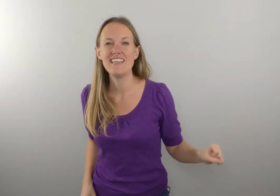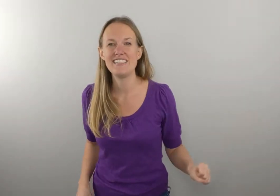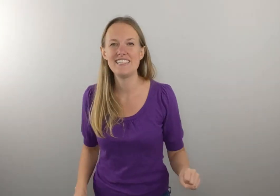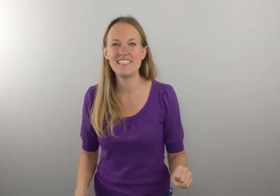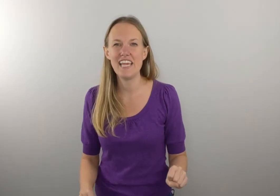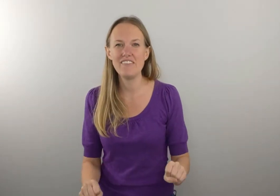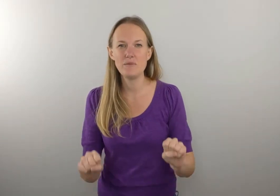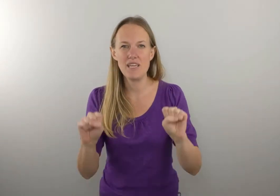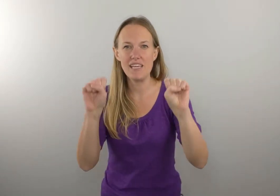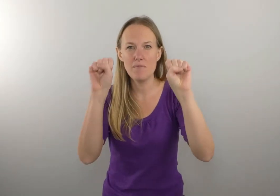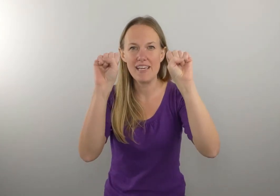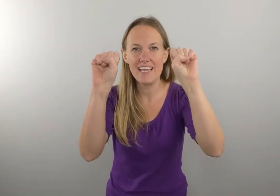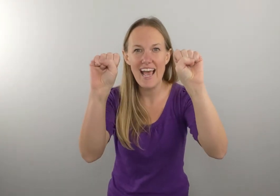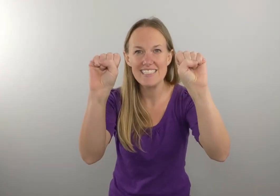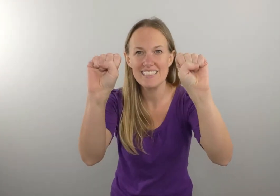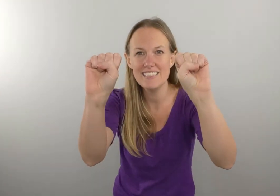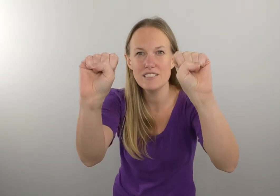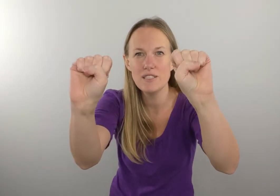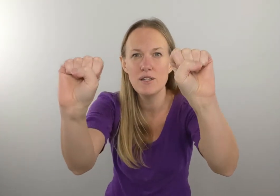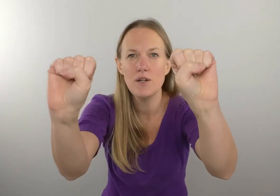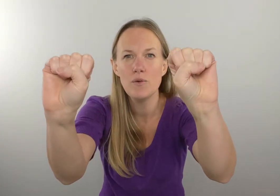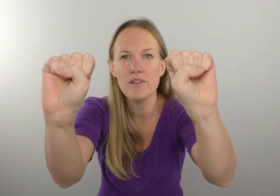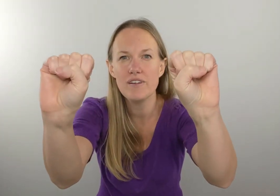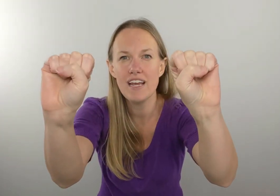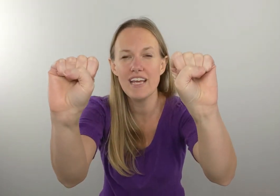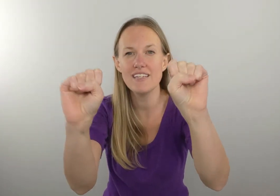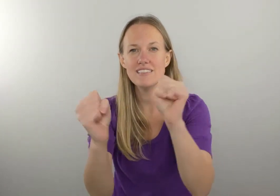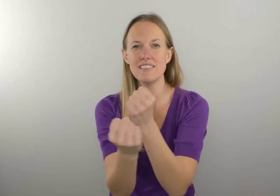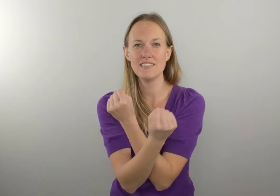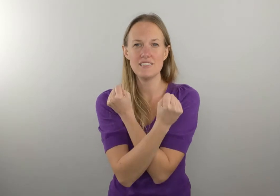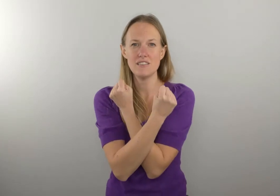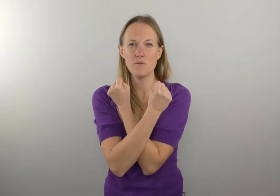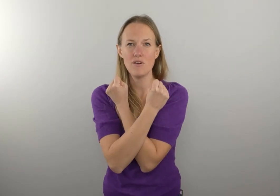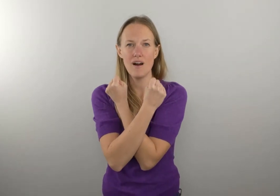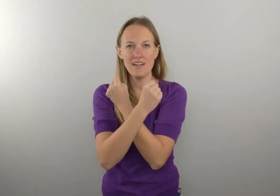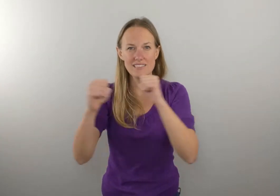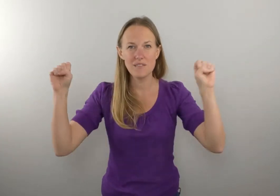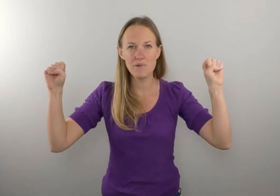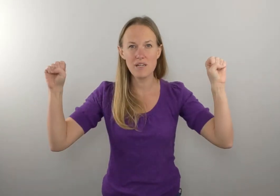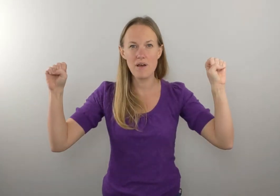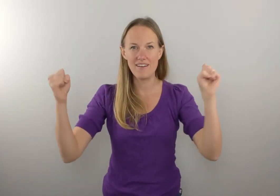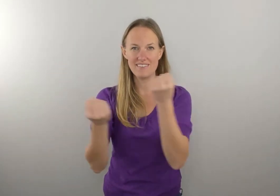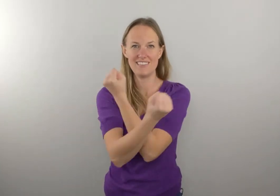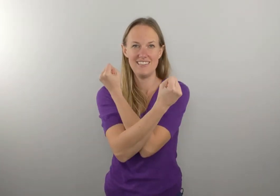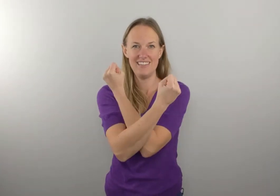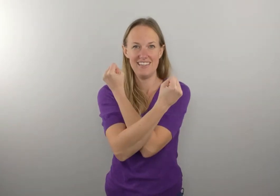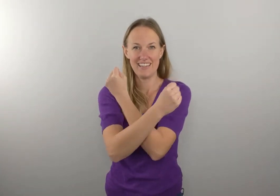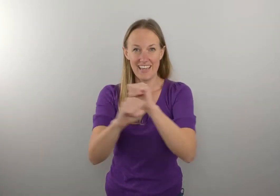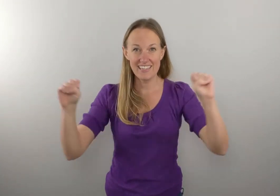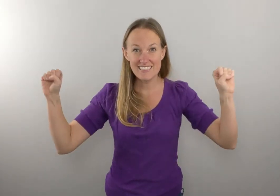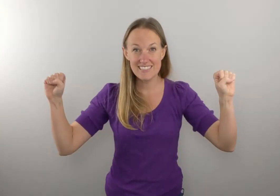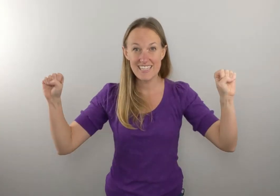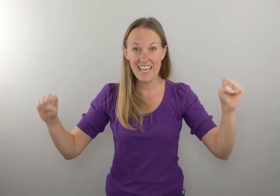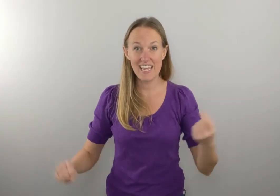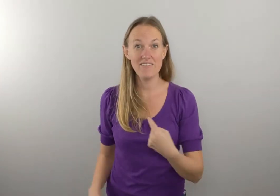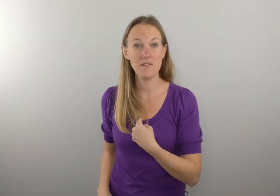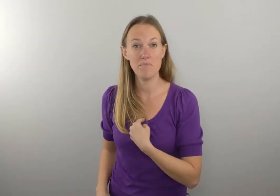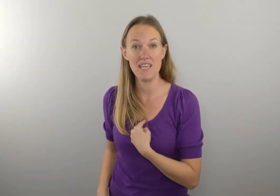then saved me, making S's with your hands, start them crossed and bring them out. Okay, saved